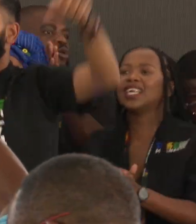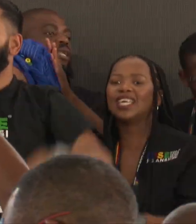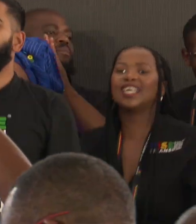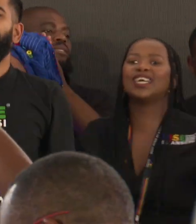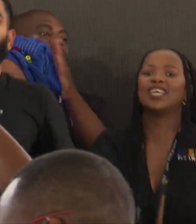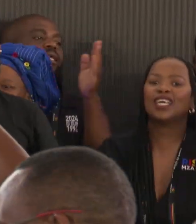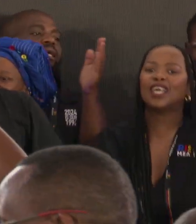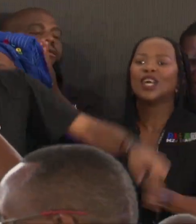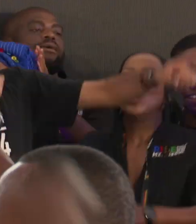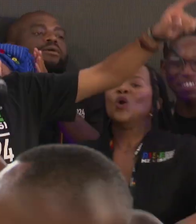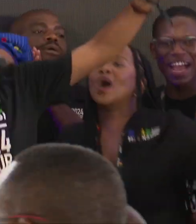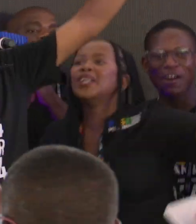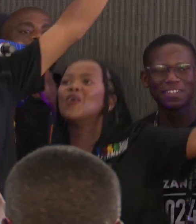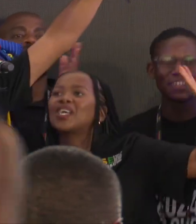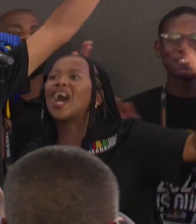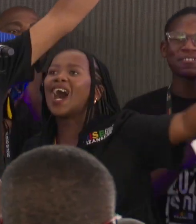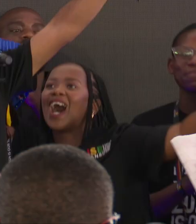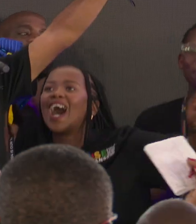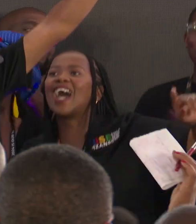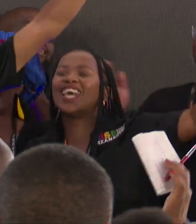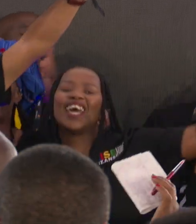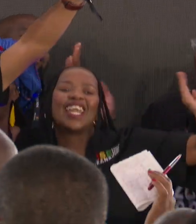emukalelani